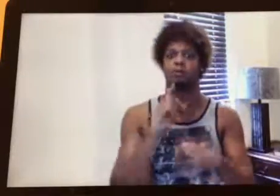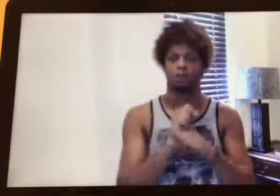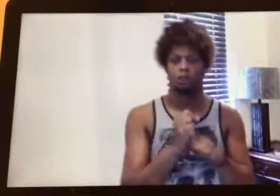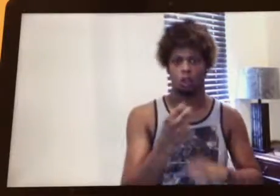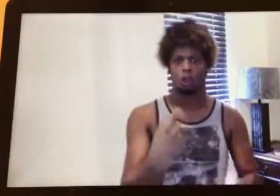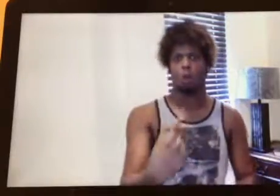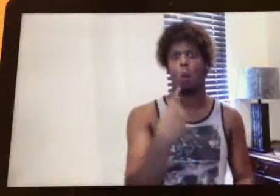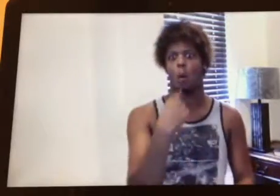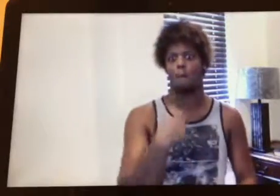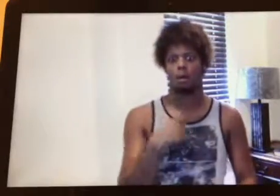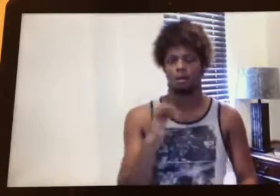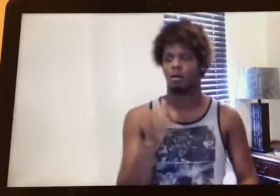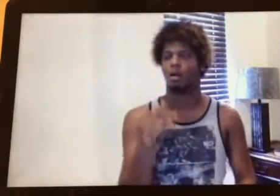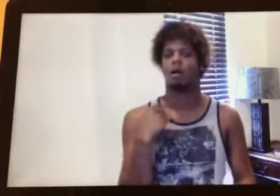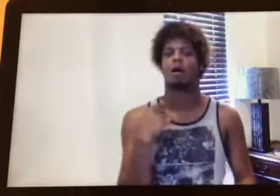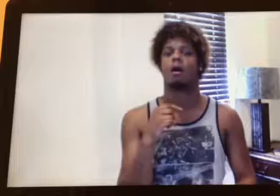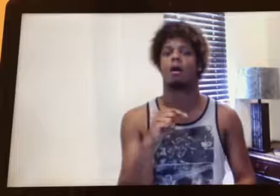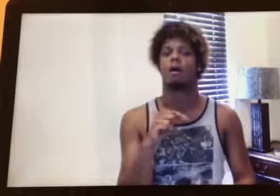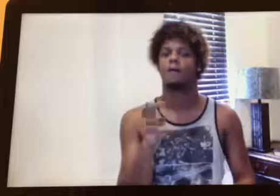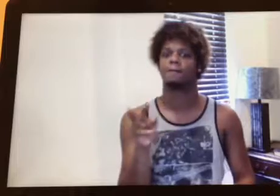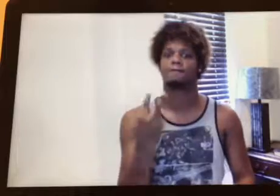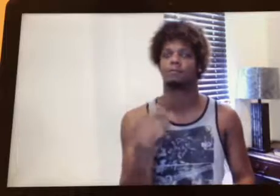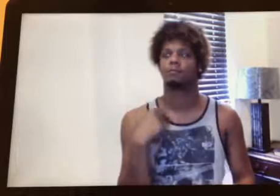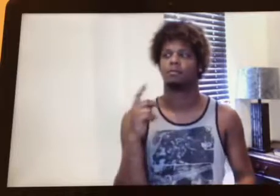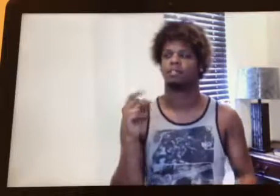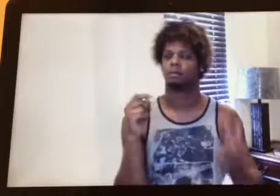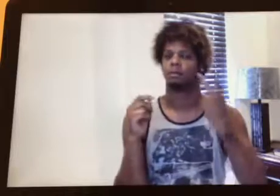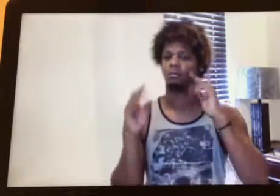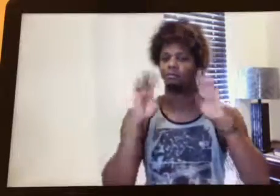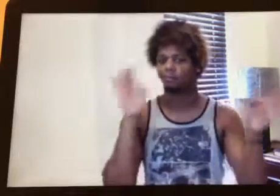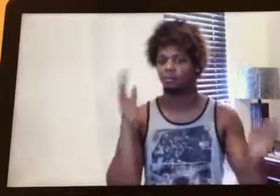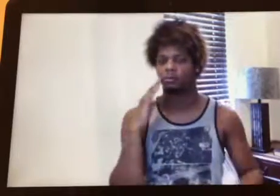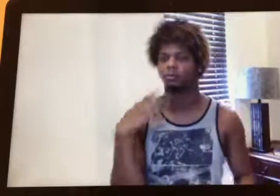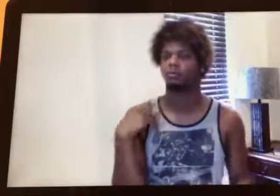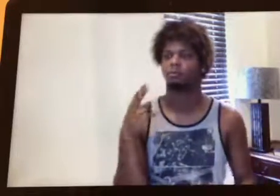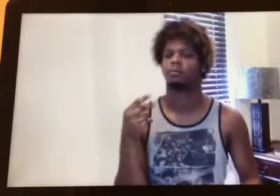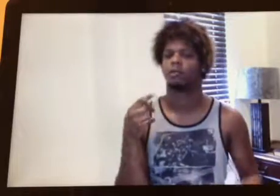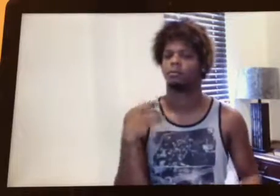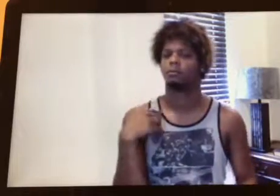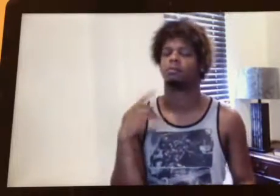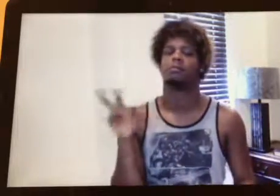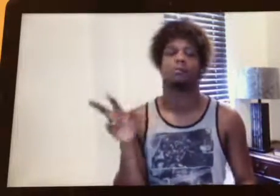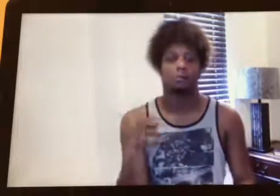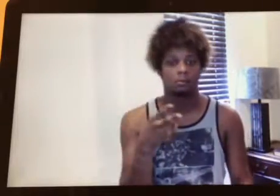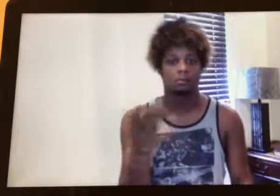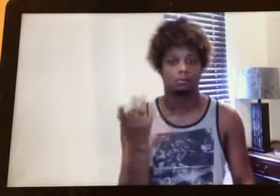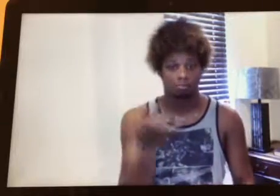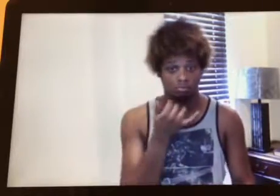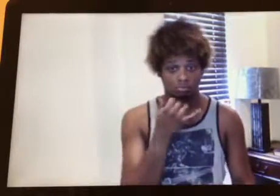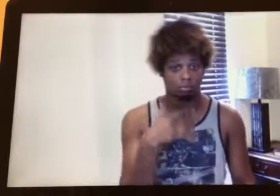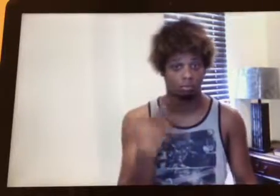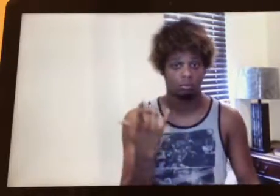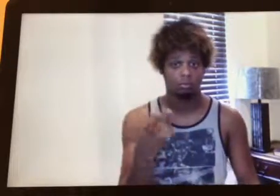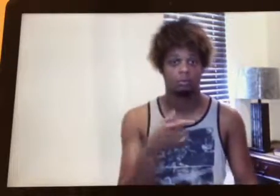captions. Then somebody came and sat across from me and pointed at me. And I kind of just looked at them